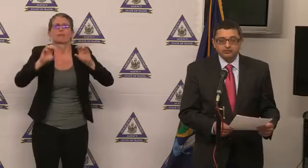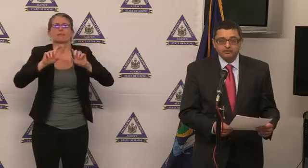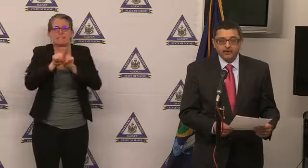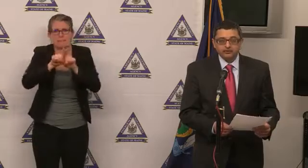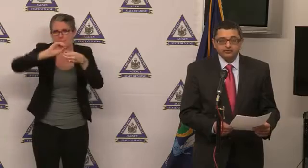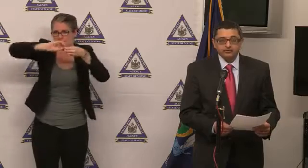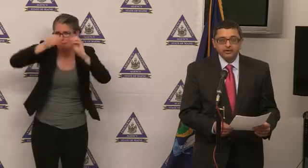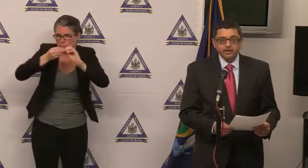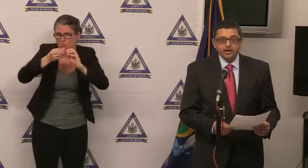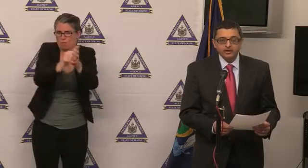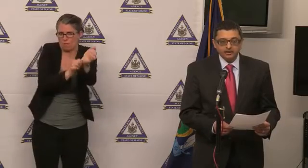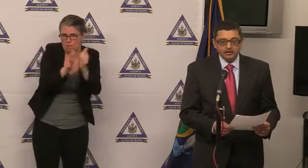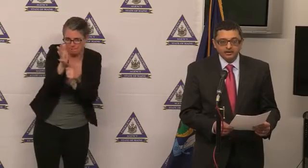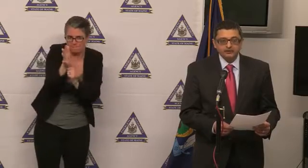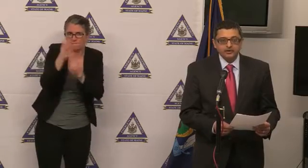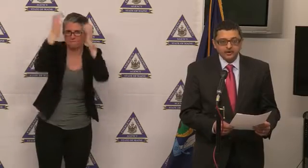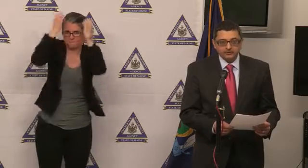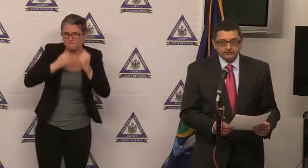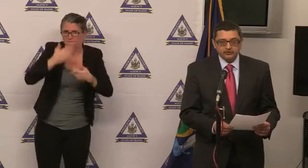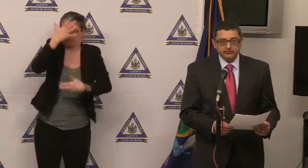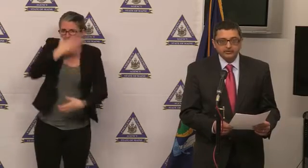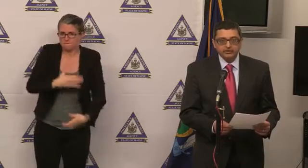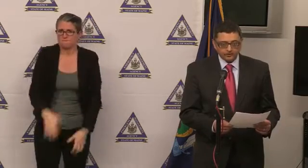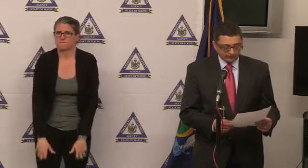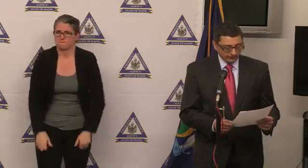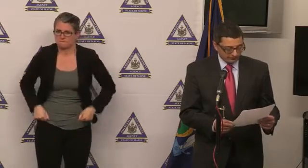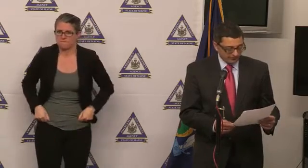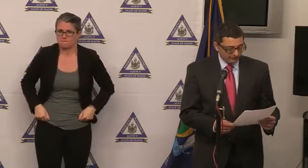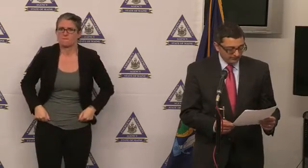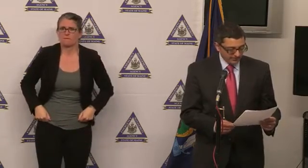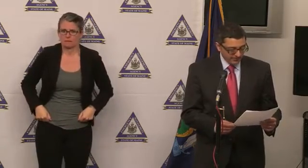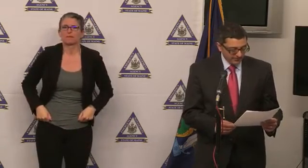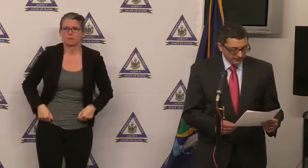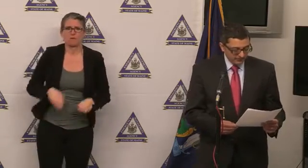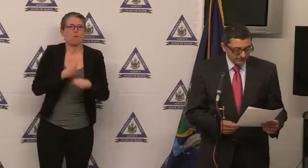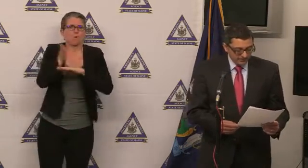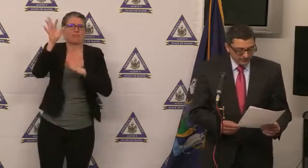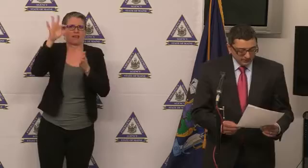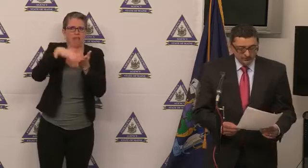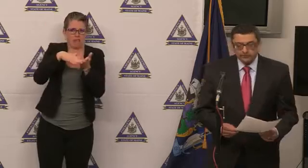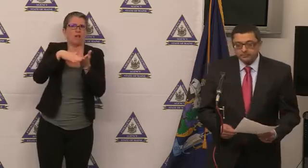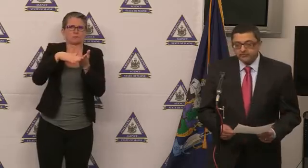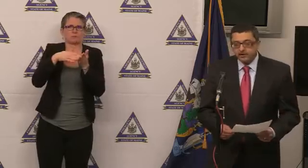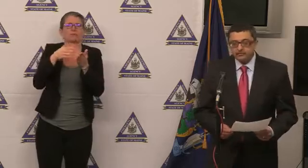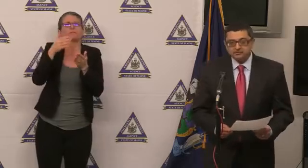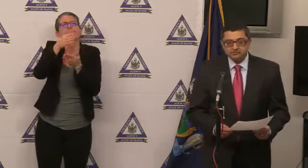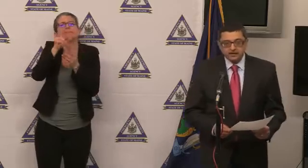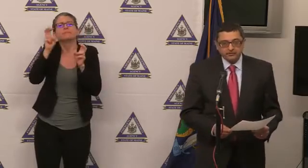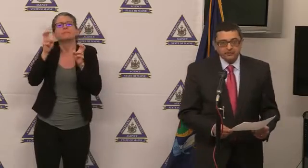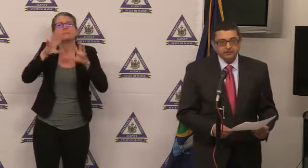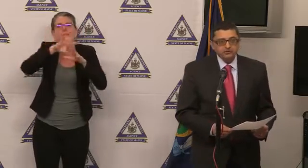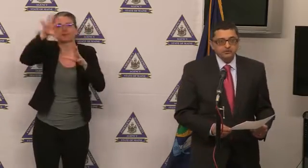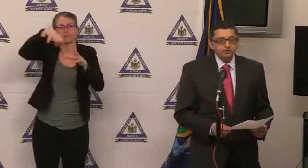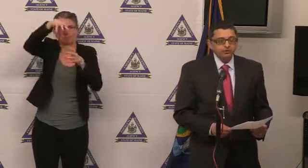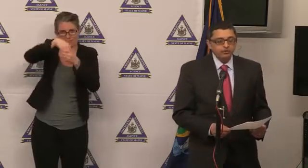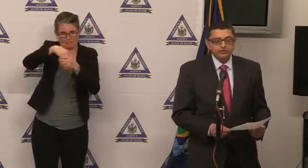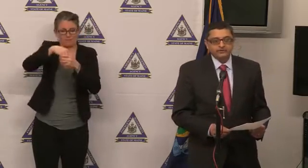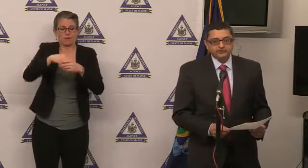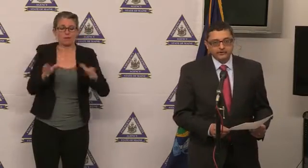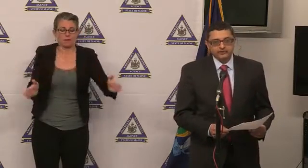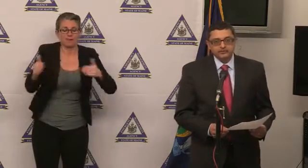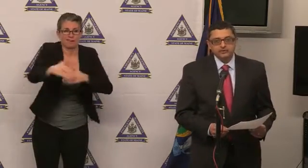healthcare providers and healthcare entities across the state. Just to provide a flavor for